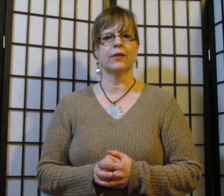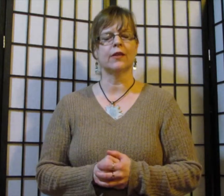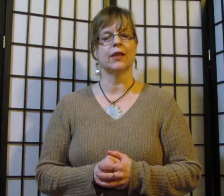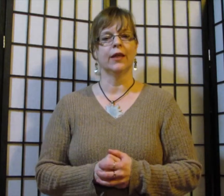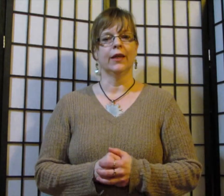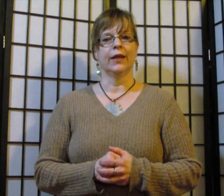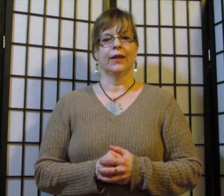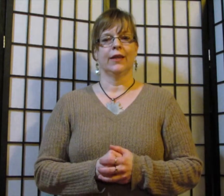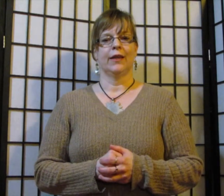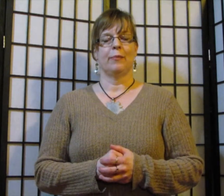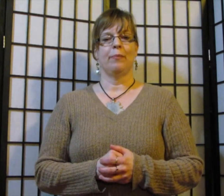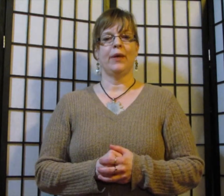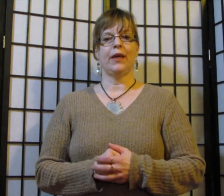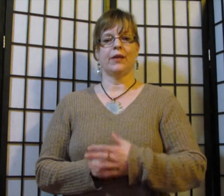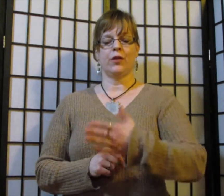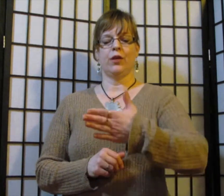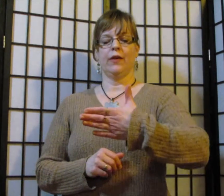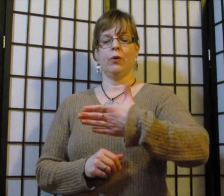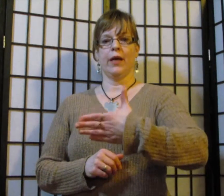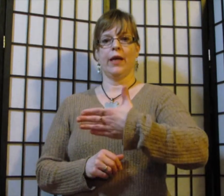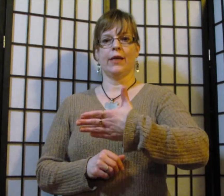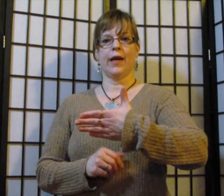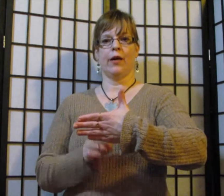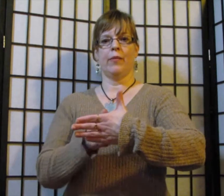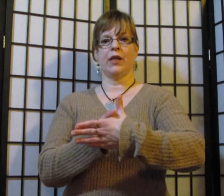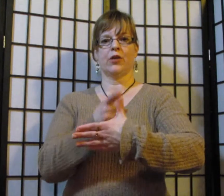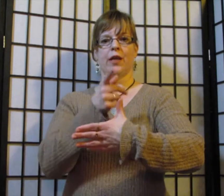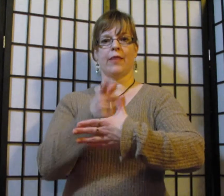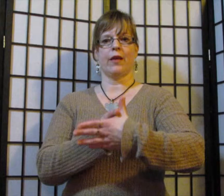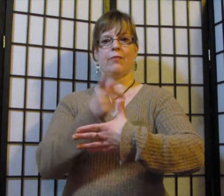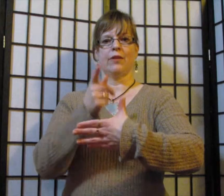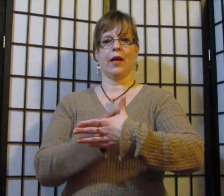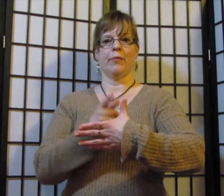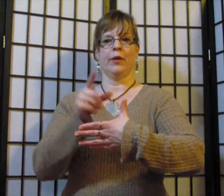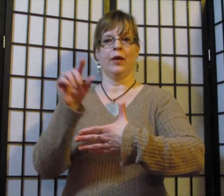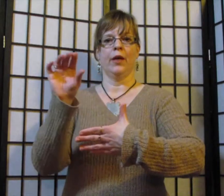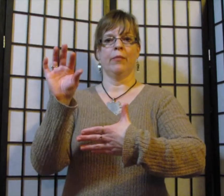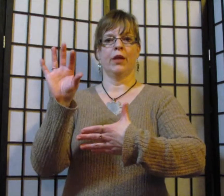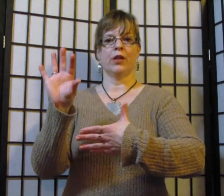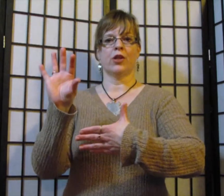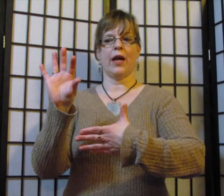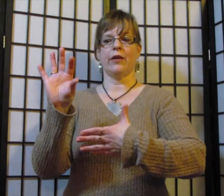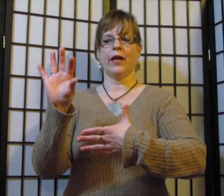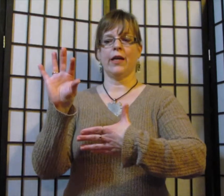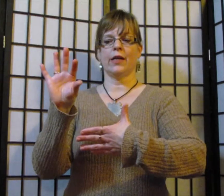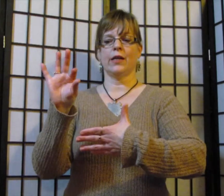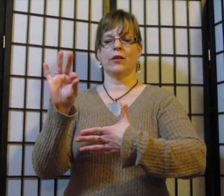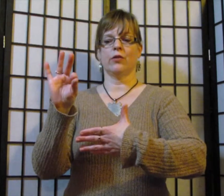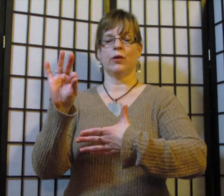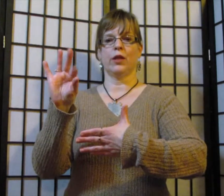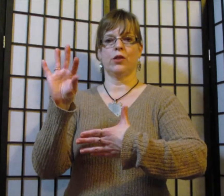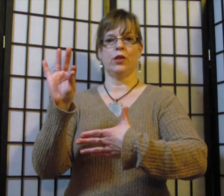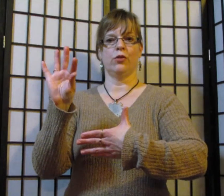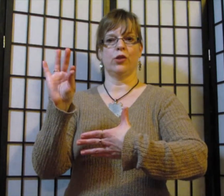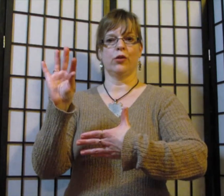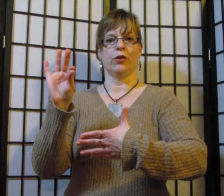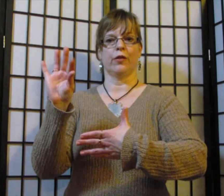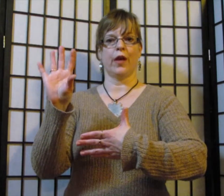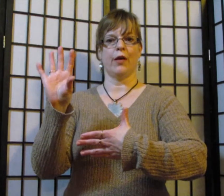breakfast. Meat, you need one hand out, and make sure that thumb's up, because your other hand is going to use your thumb